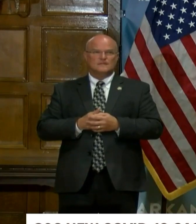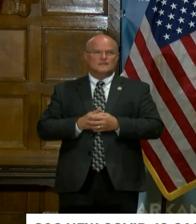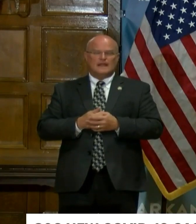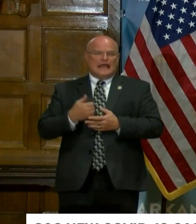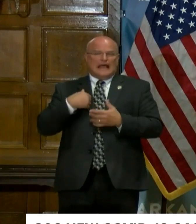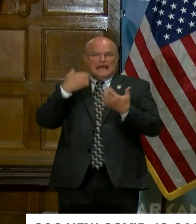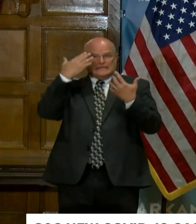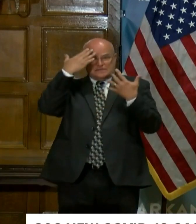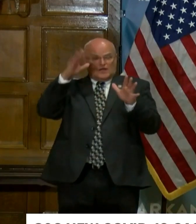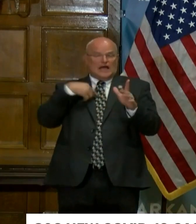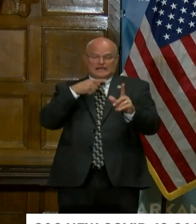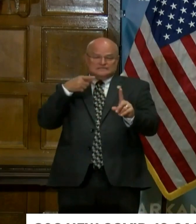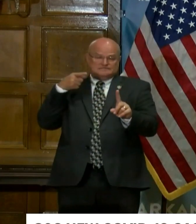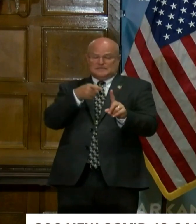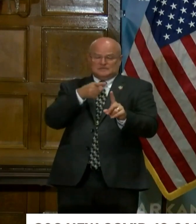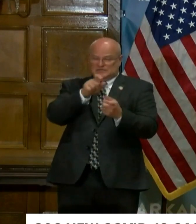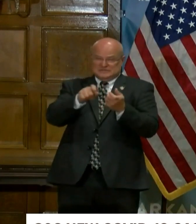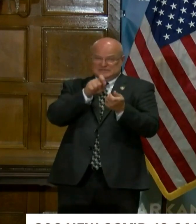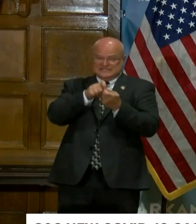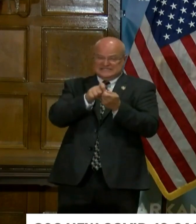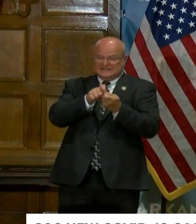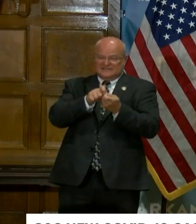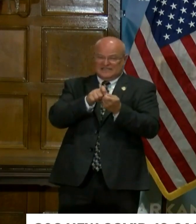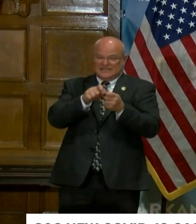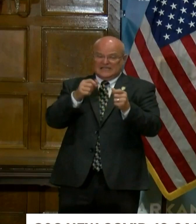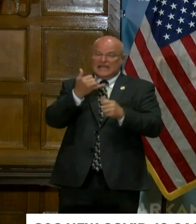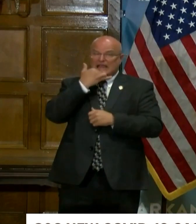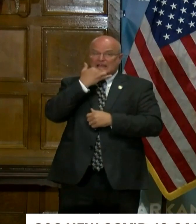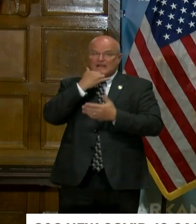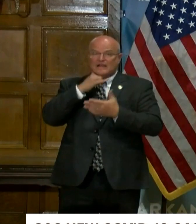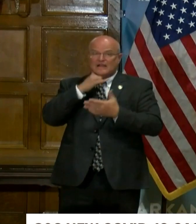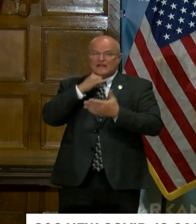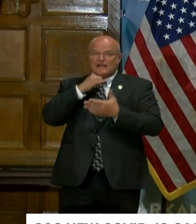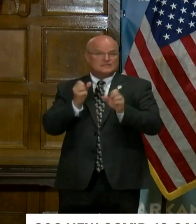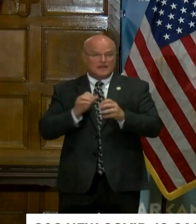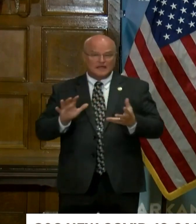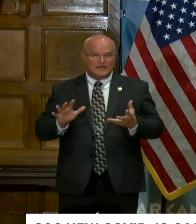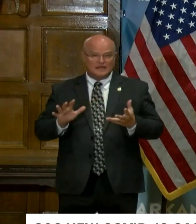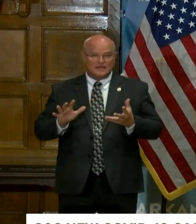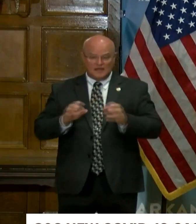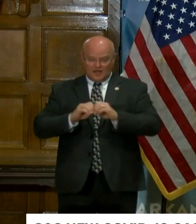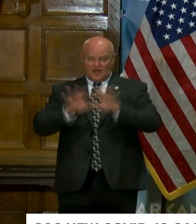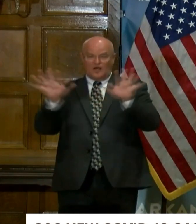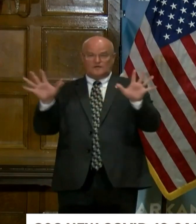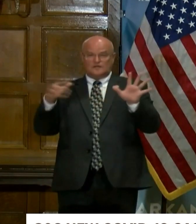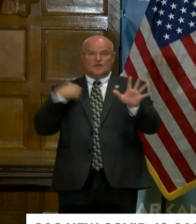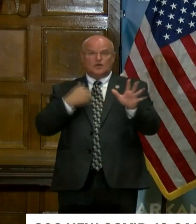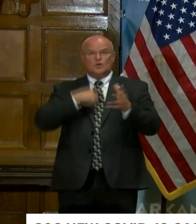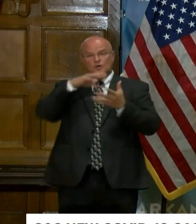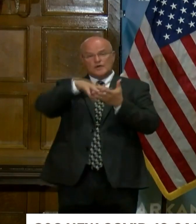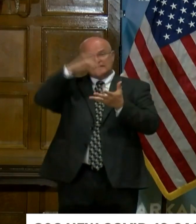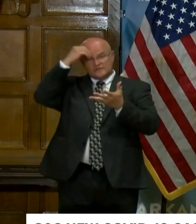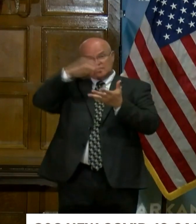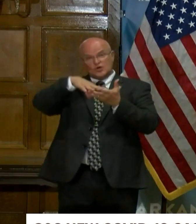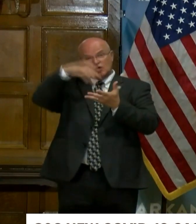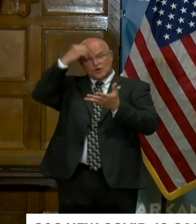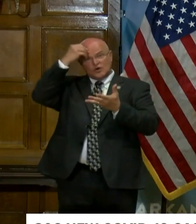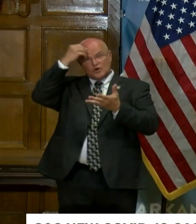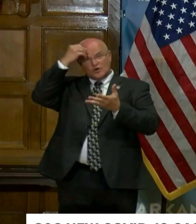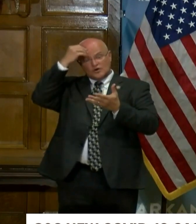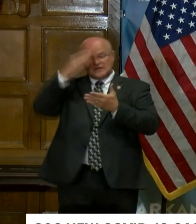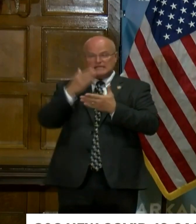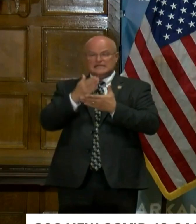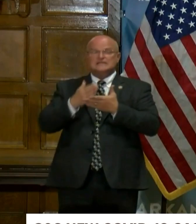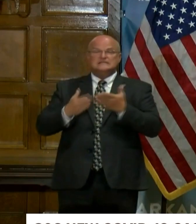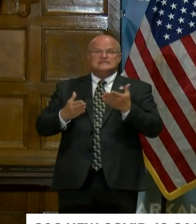I don't know that I could pinpoint a specific error that's been made. Obviously, we've learned through it. Some